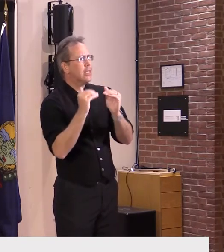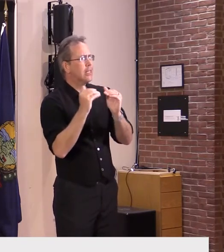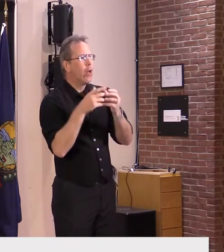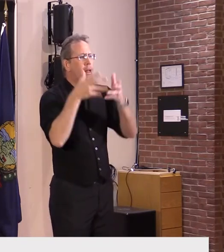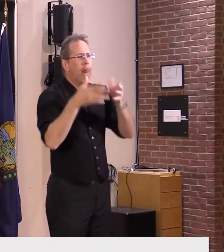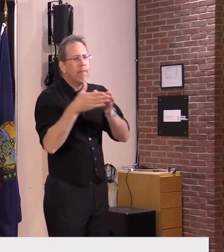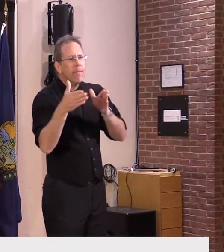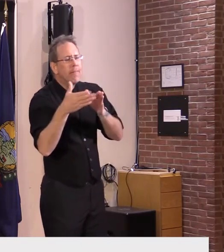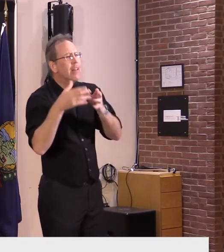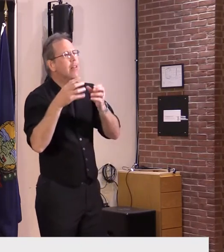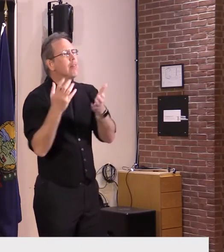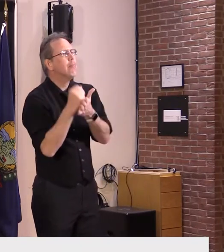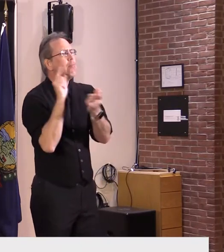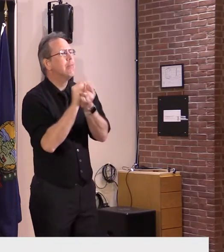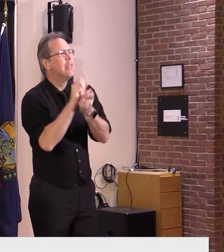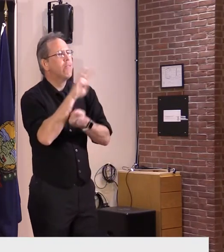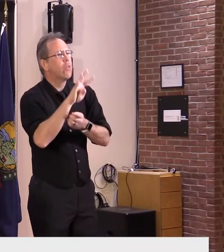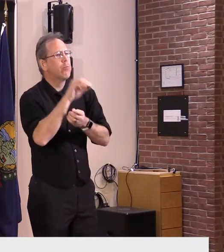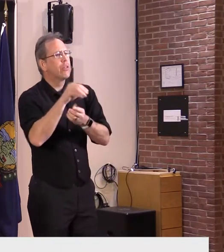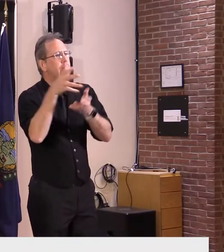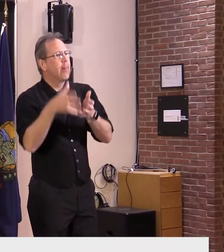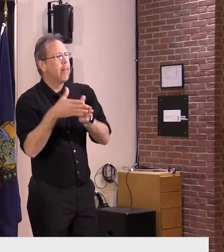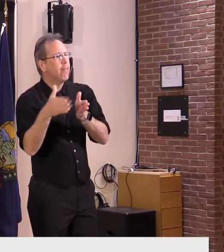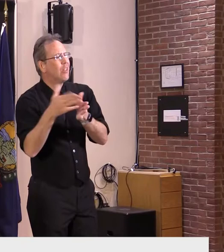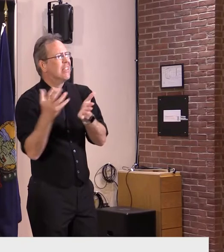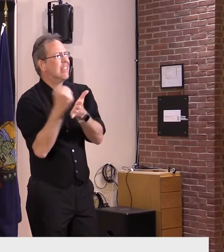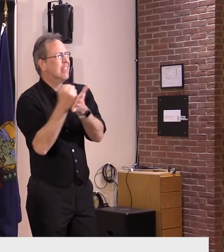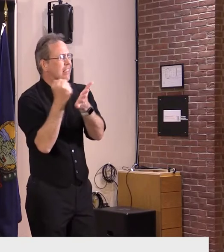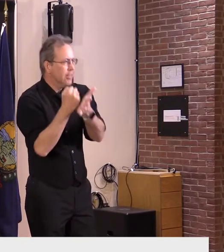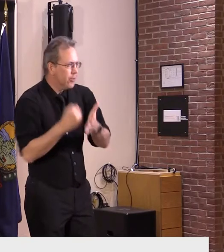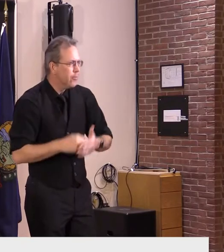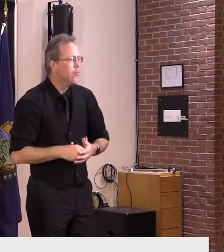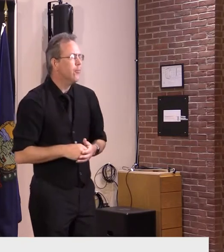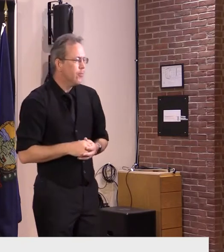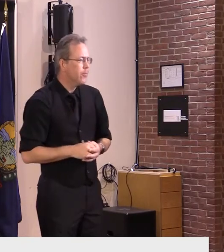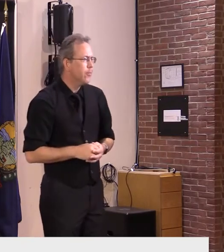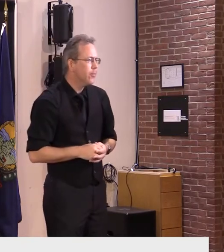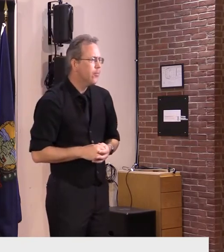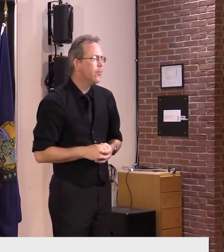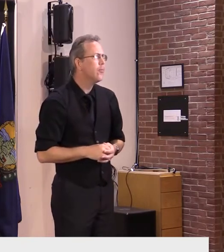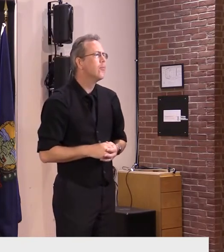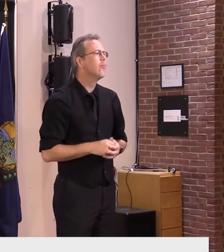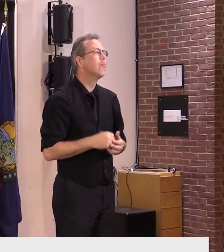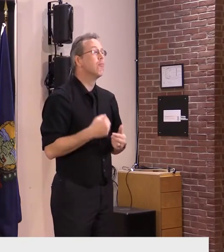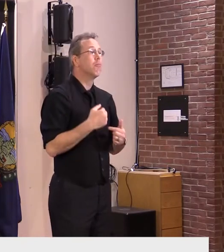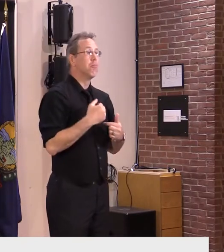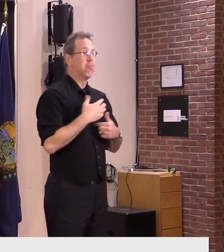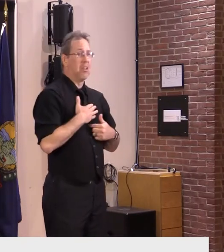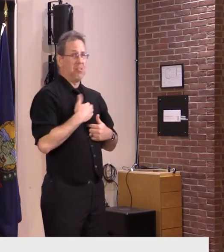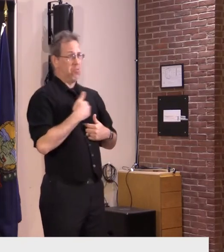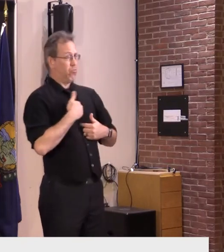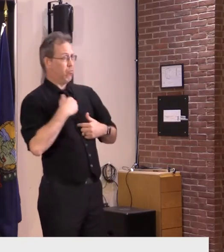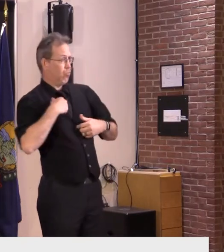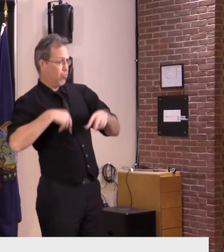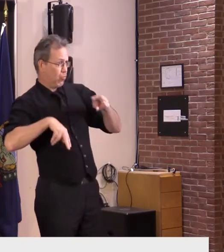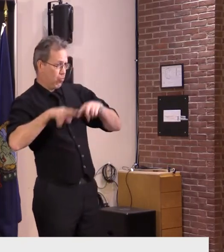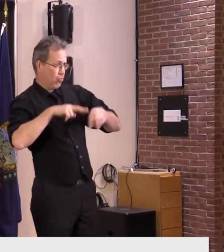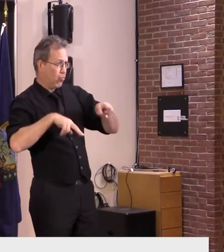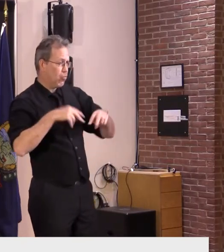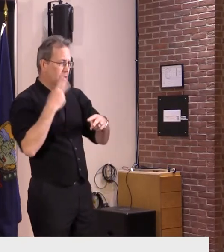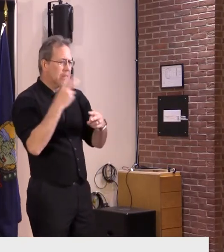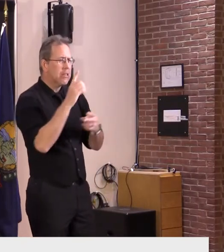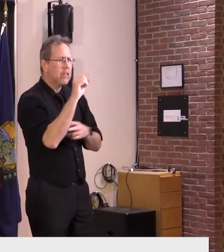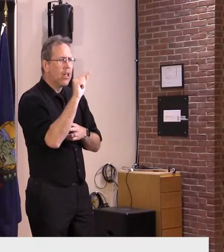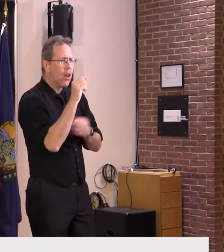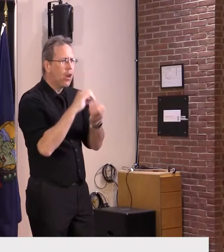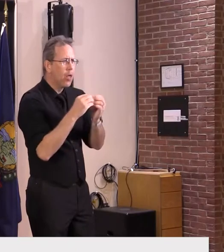for a booster for the ones who already have. But I will weigh the data and the information that comes out this